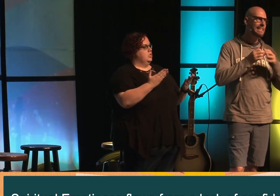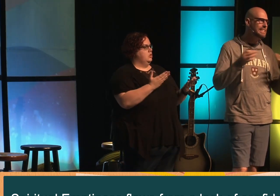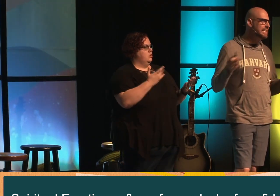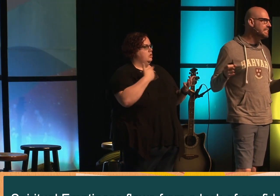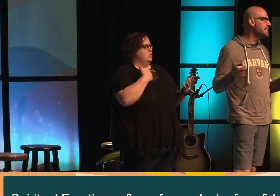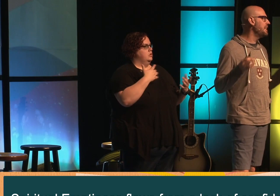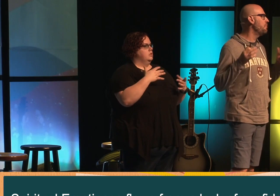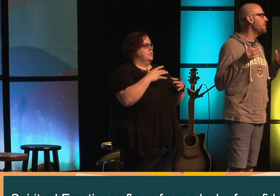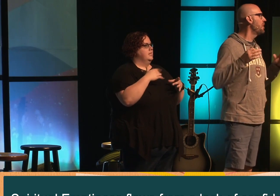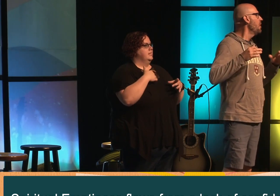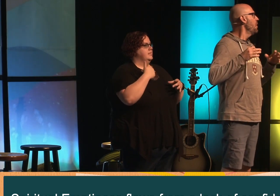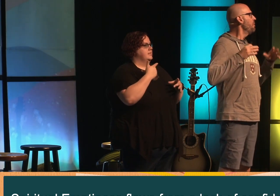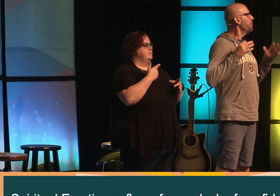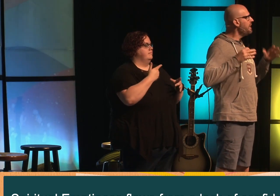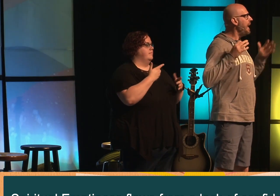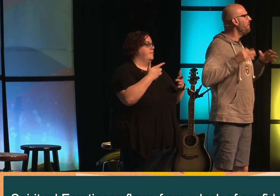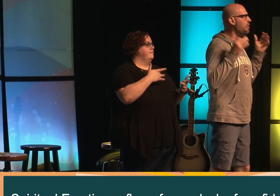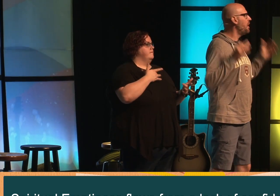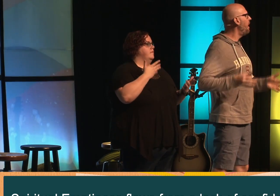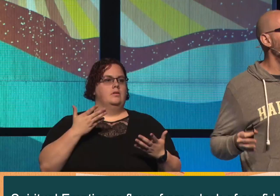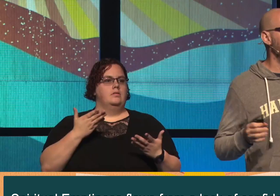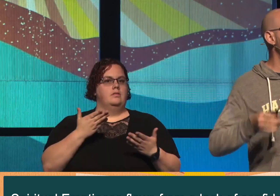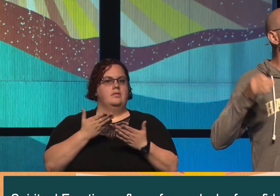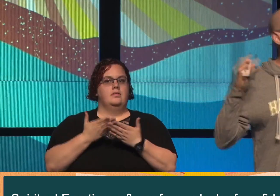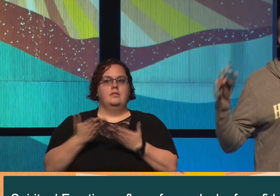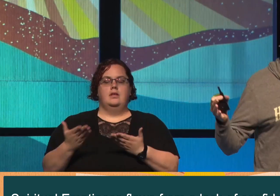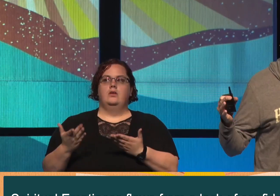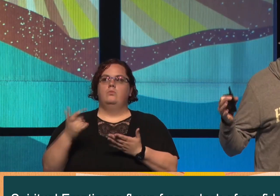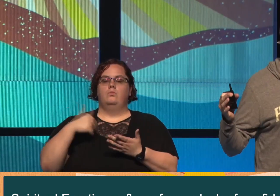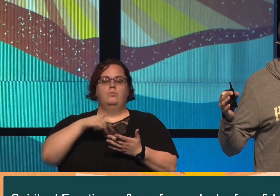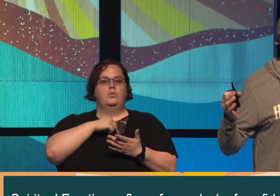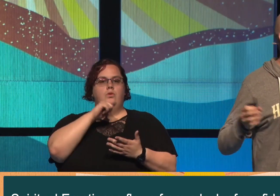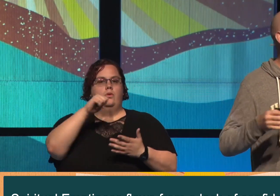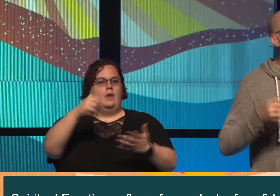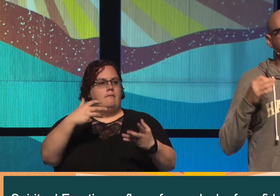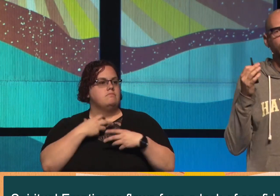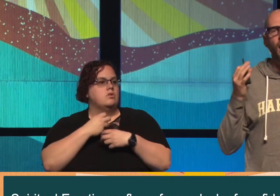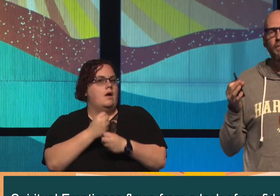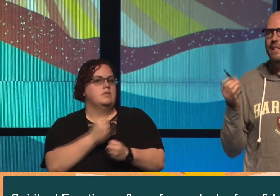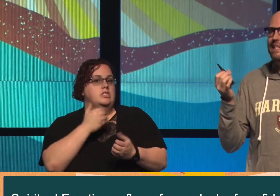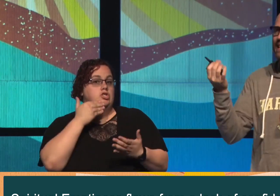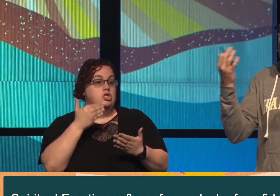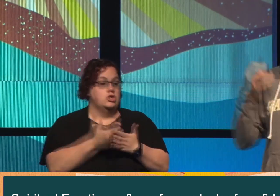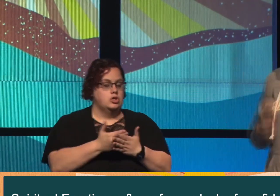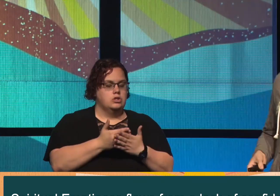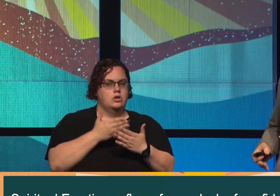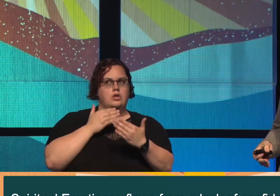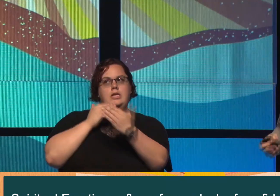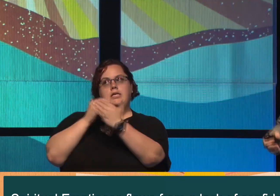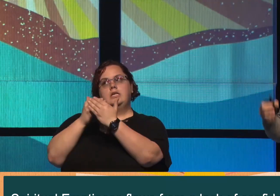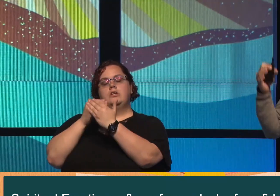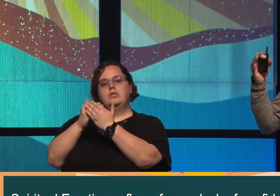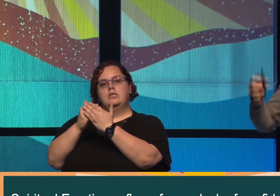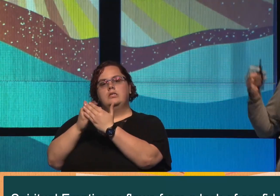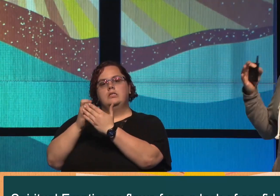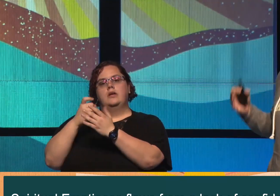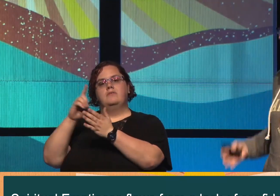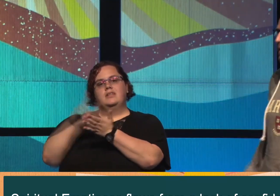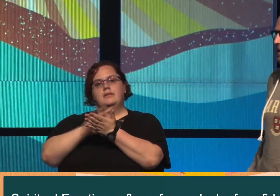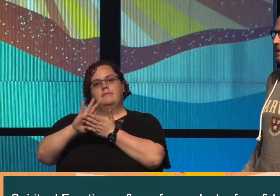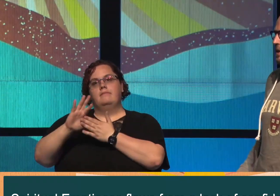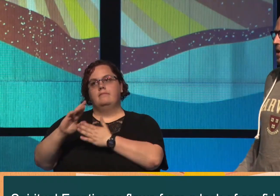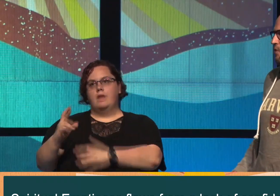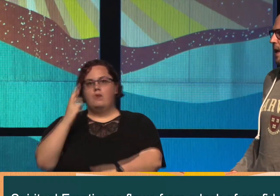emptiness as an existence in which we really have no confidence in the goodness and we have no confidence in the nearness of the